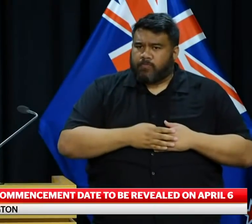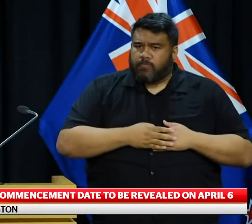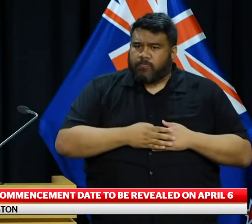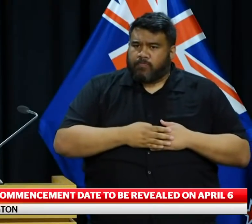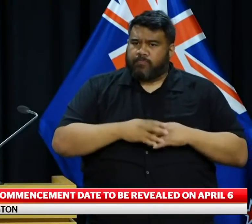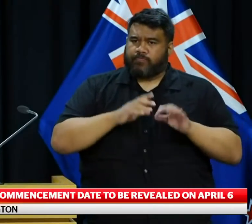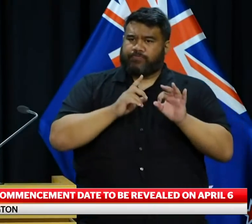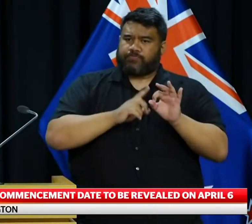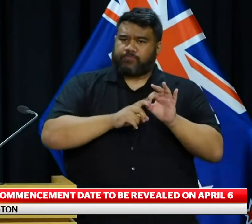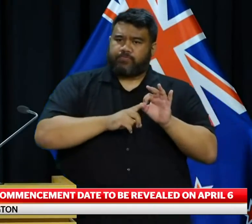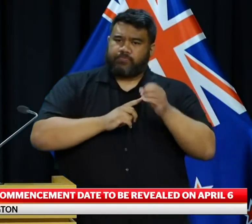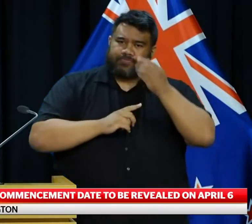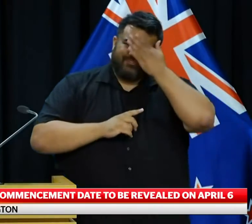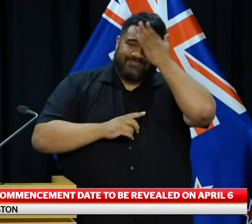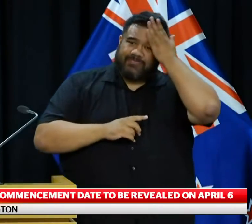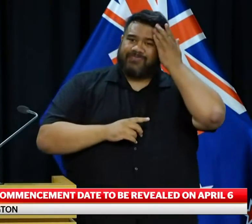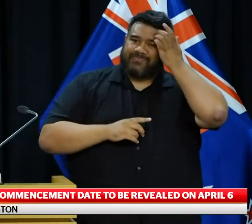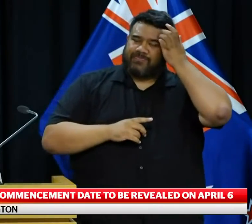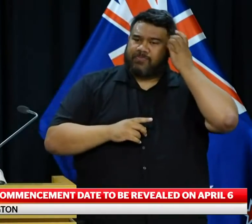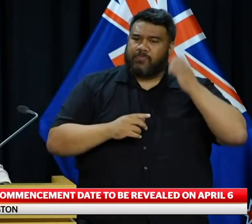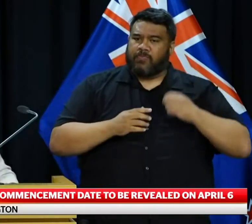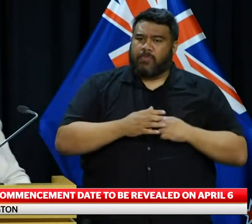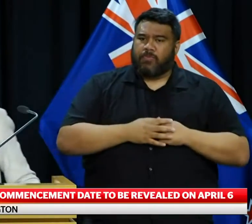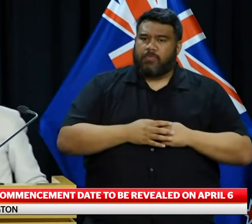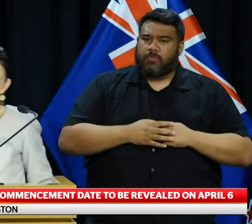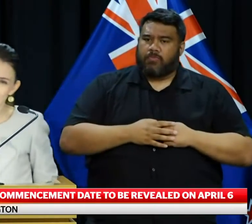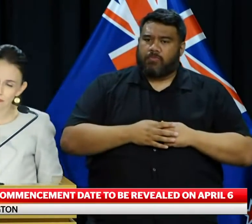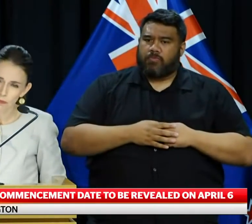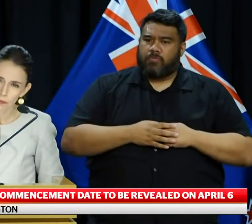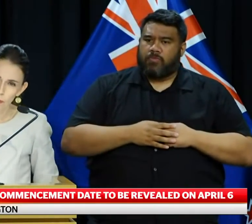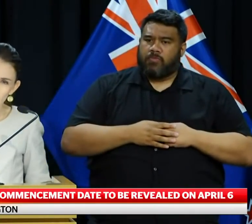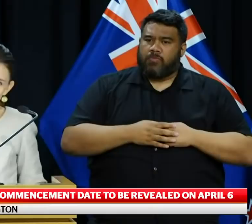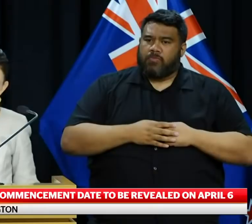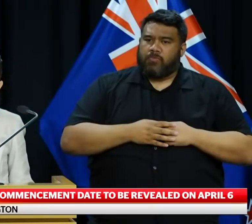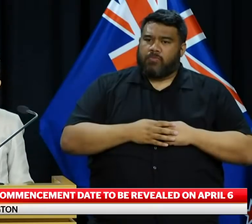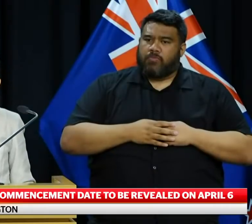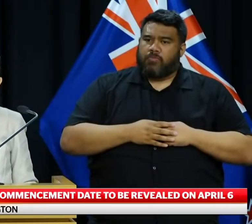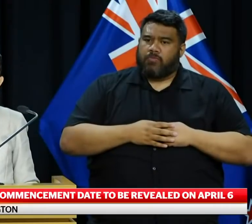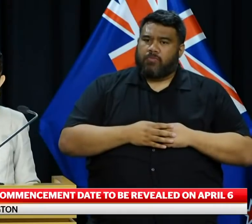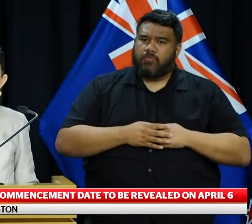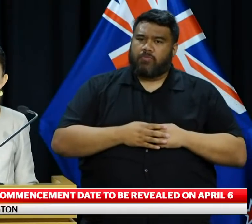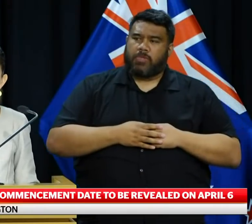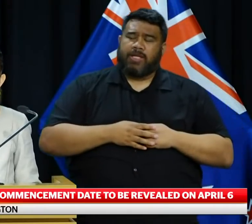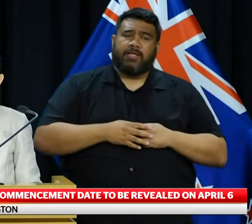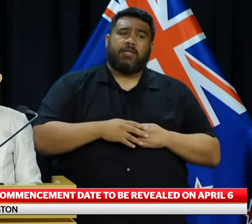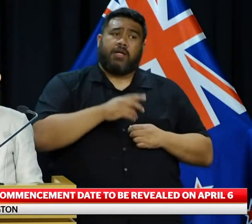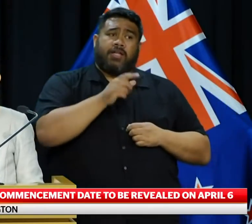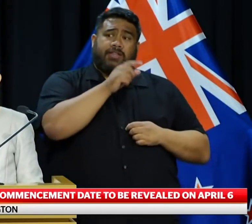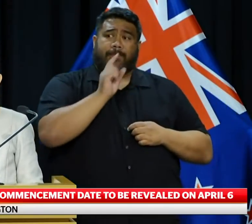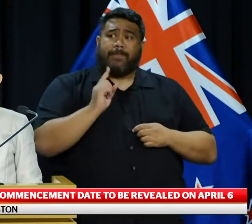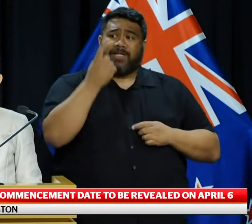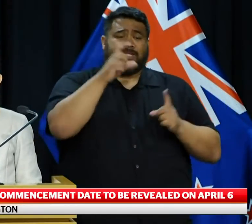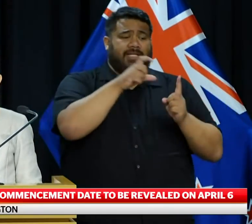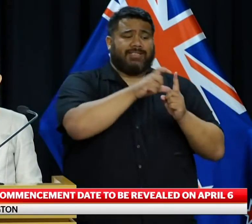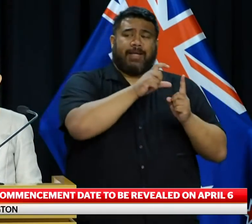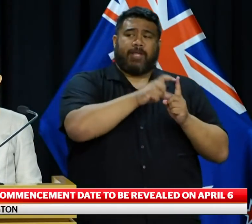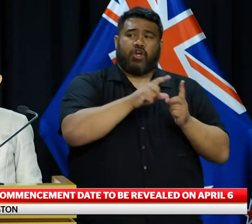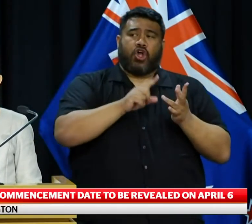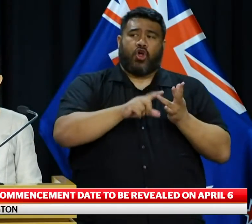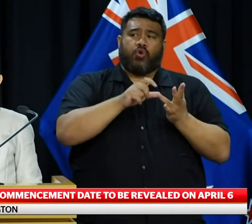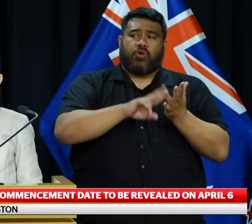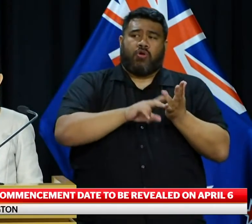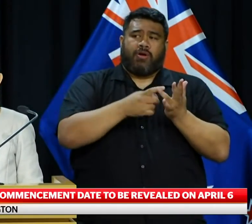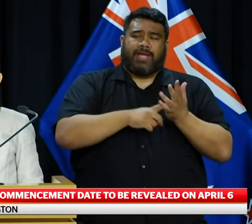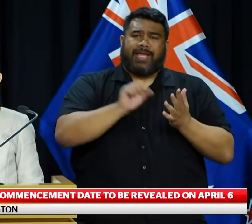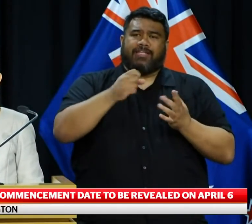This is the second time that his Sorry, I was going to come to Mikey, but this is the second time that his comments have been, strong comments you haven't